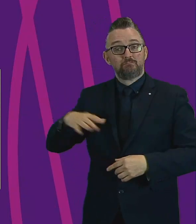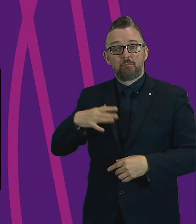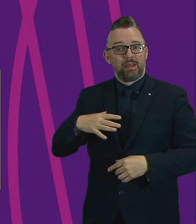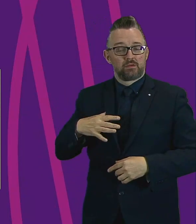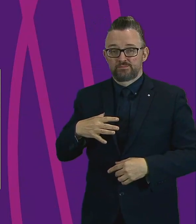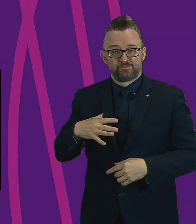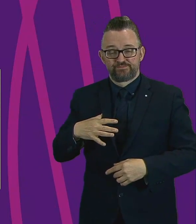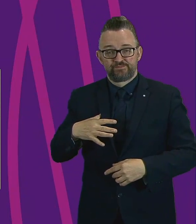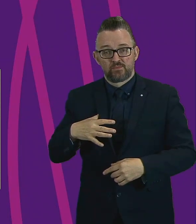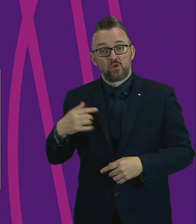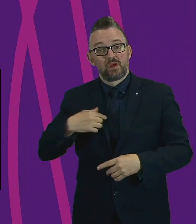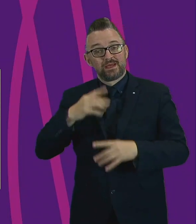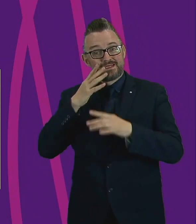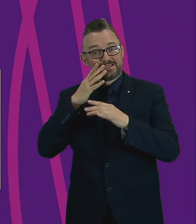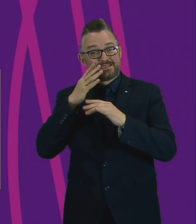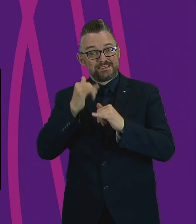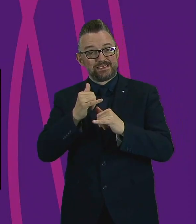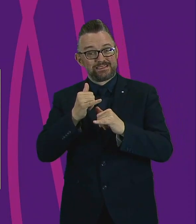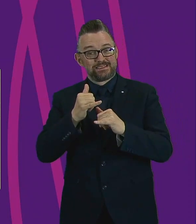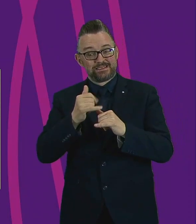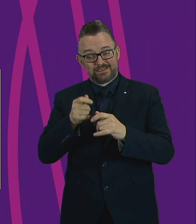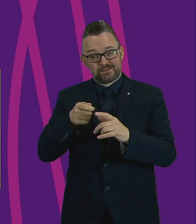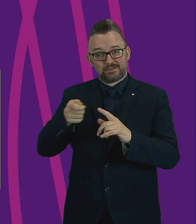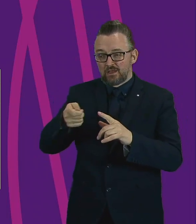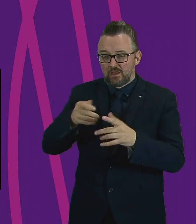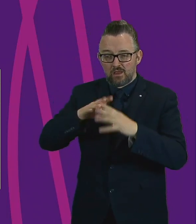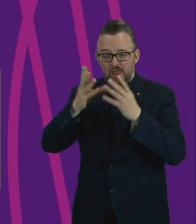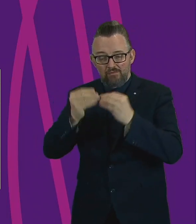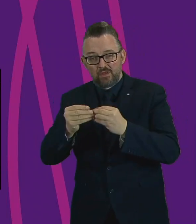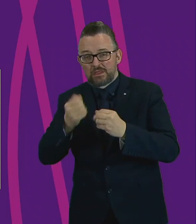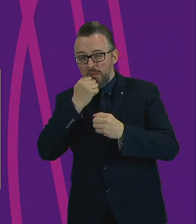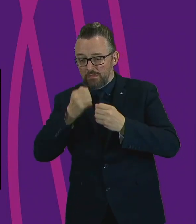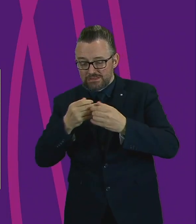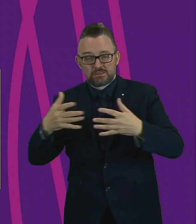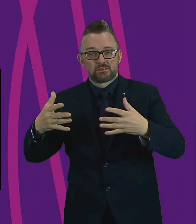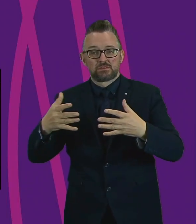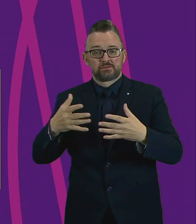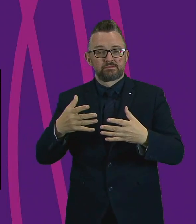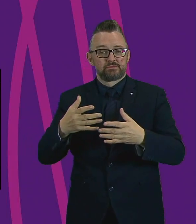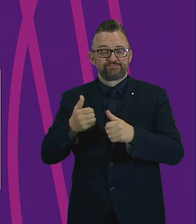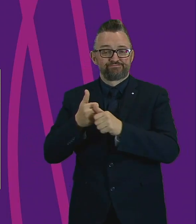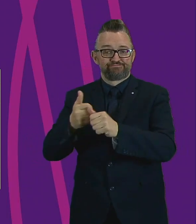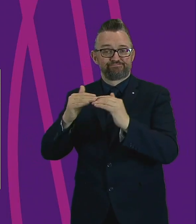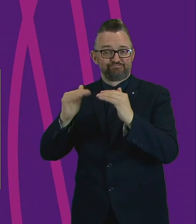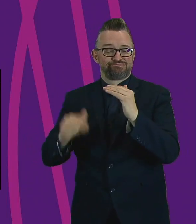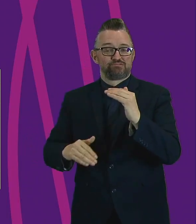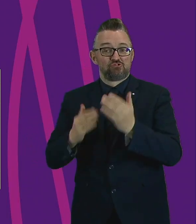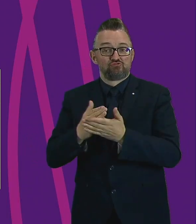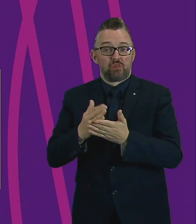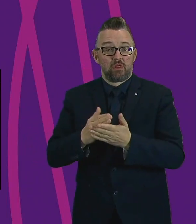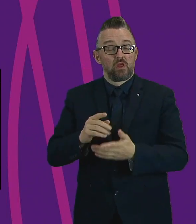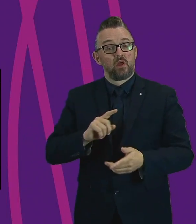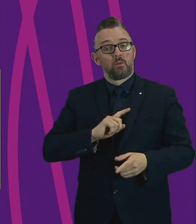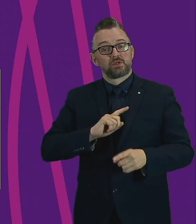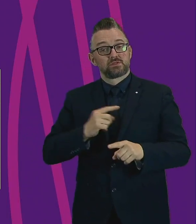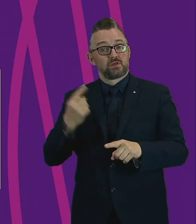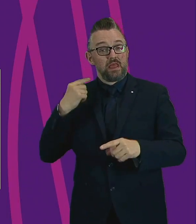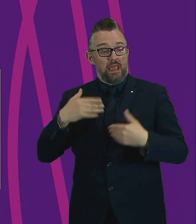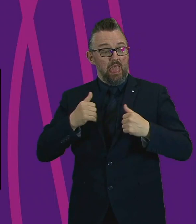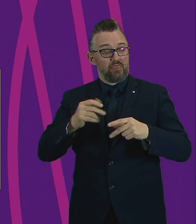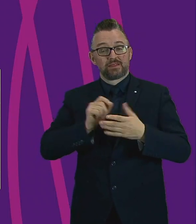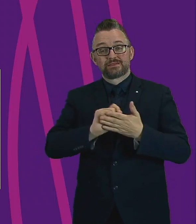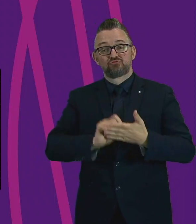cases, our testing capacity has fallen short, despite its importance in limiting transmission. Too often, despite the Health Secretary's claims, there